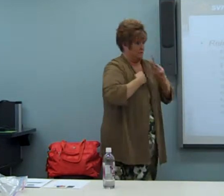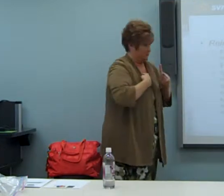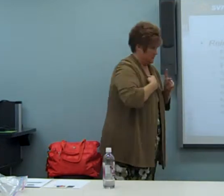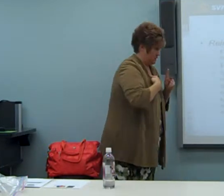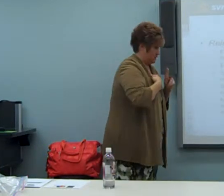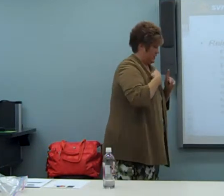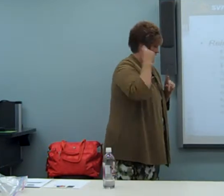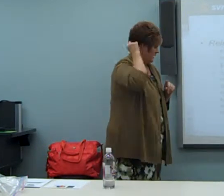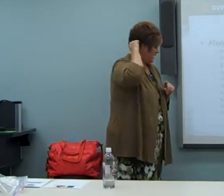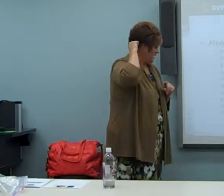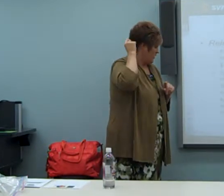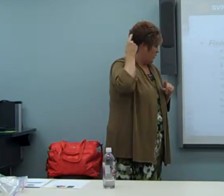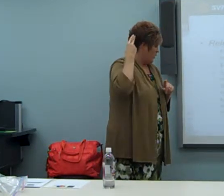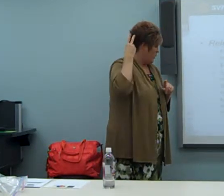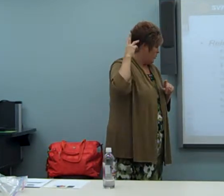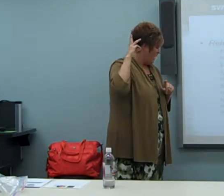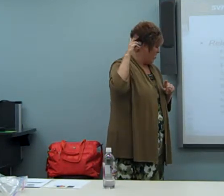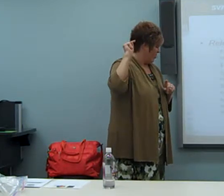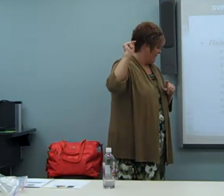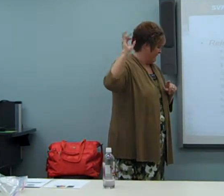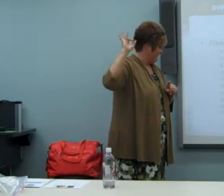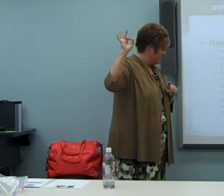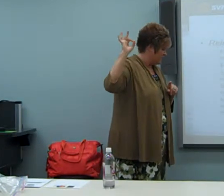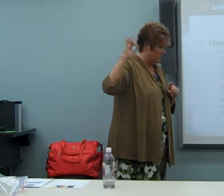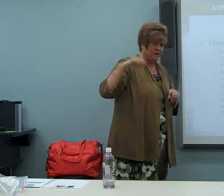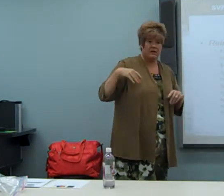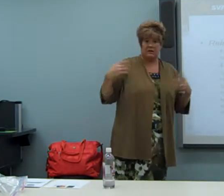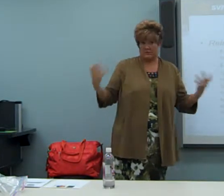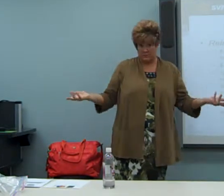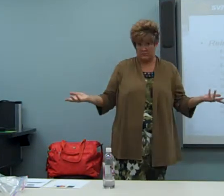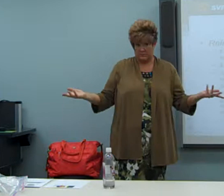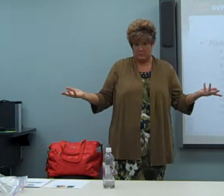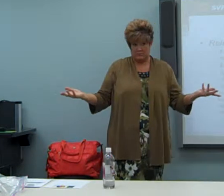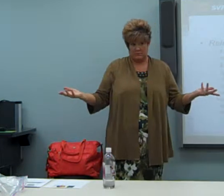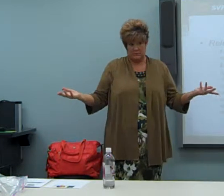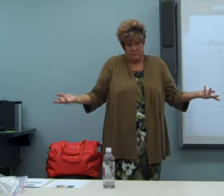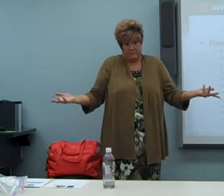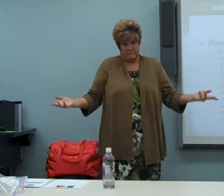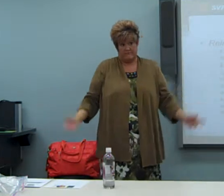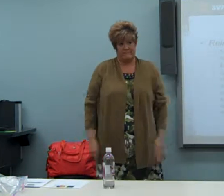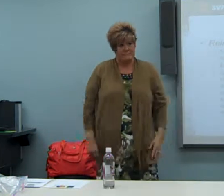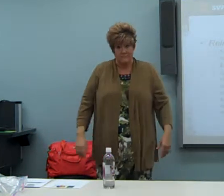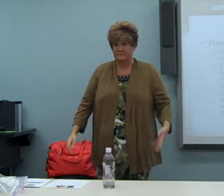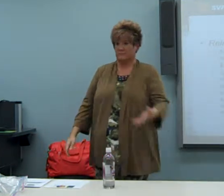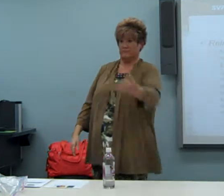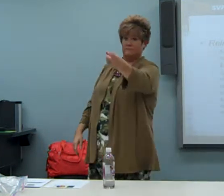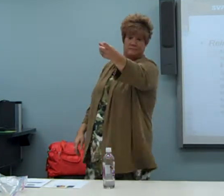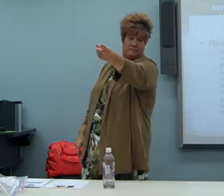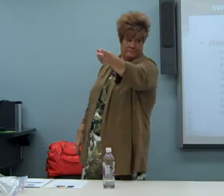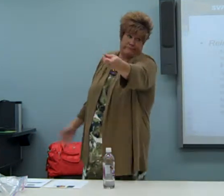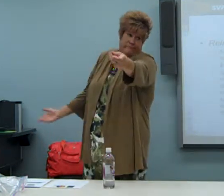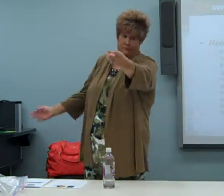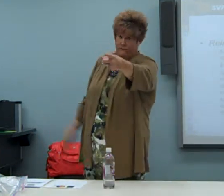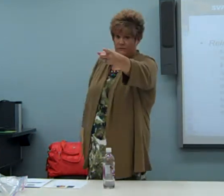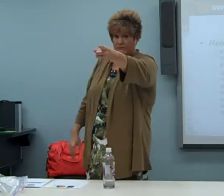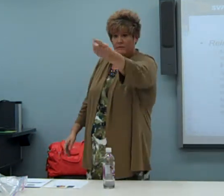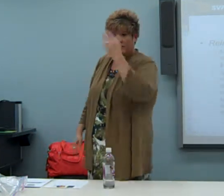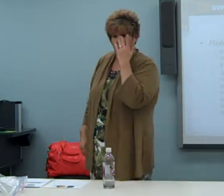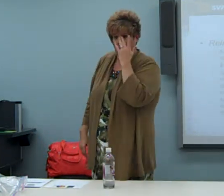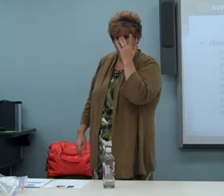The FCC tells us, and in the back of our mind, we're thinking, what the fuck? But we just do it. We just meet